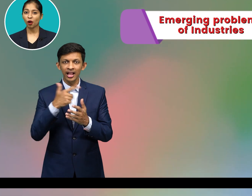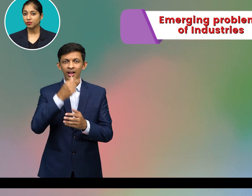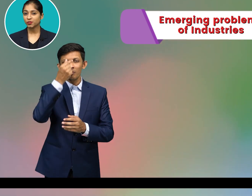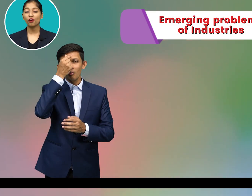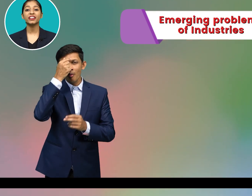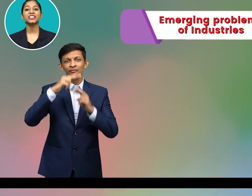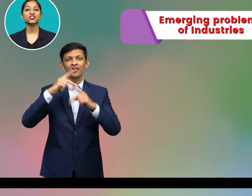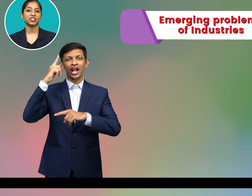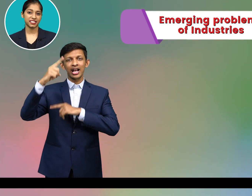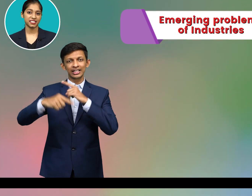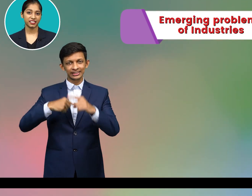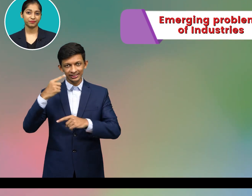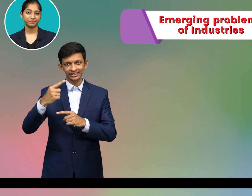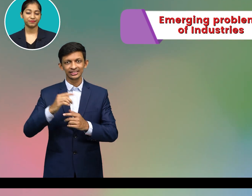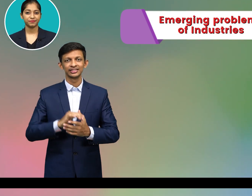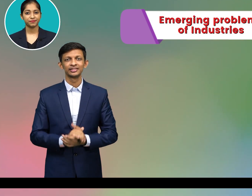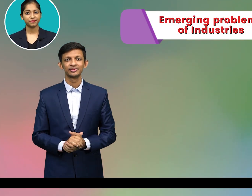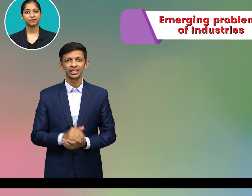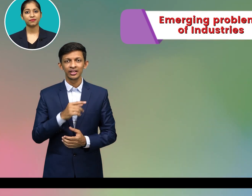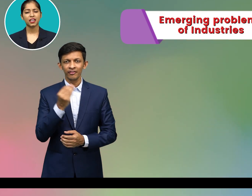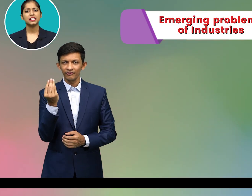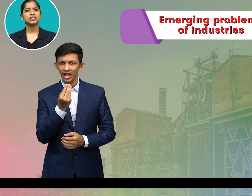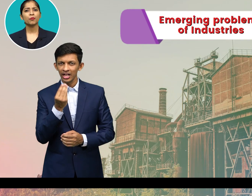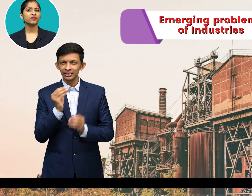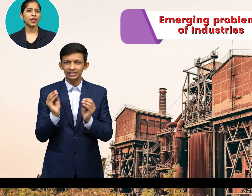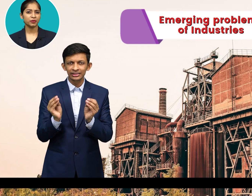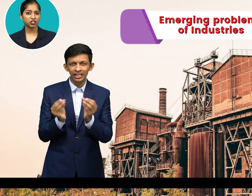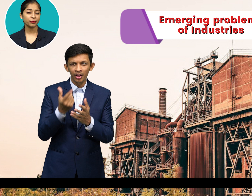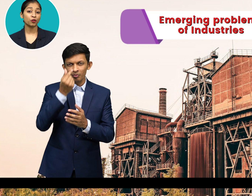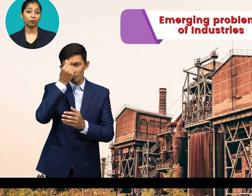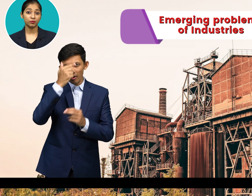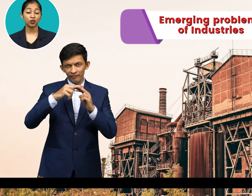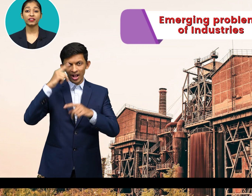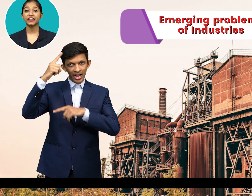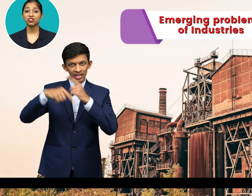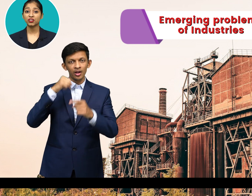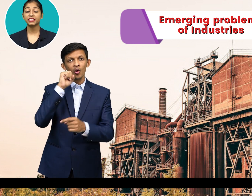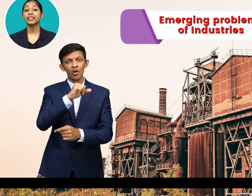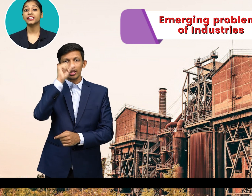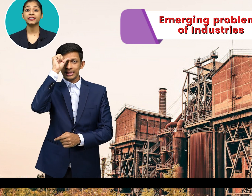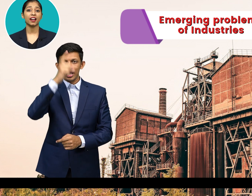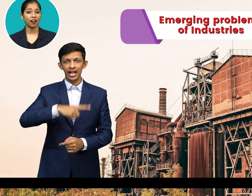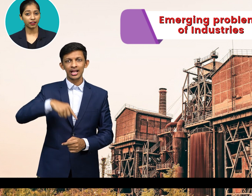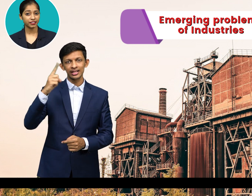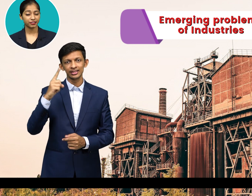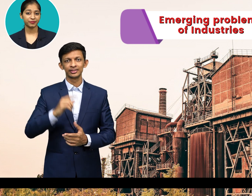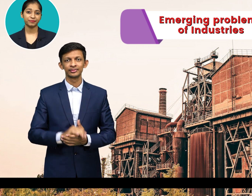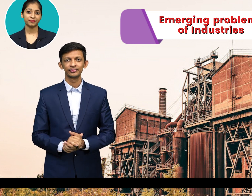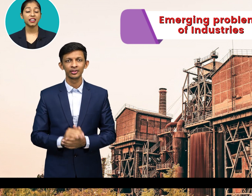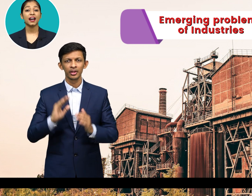Emerging problems of industries. Some of the emerging problems of industries in India